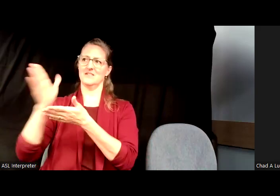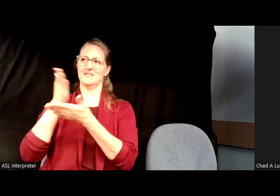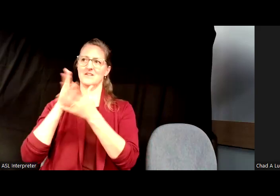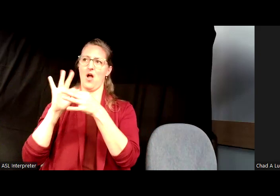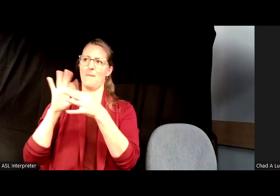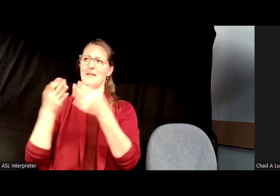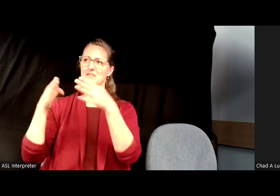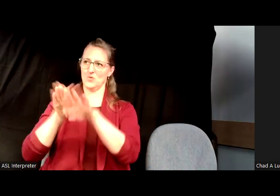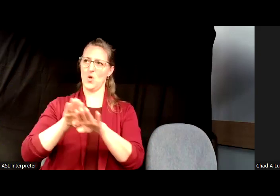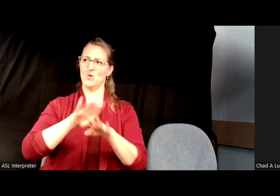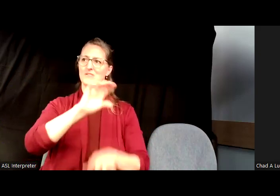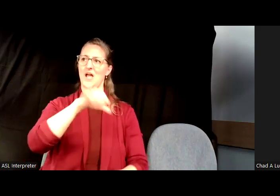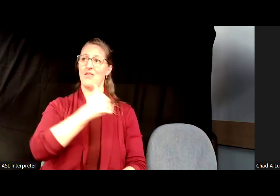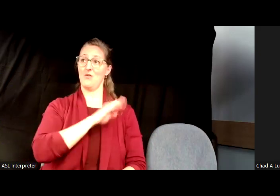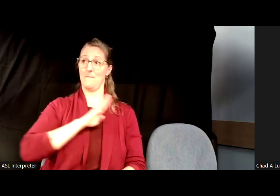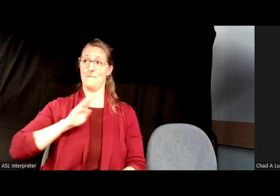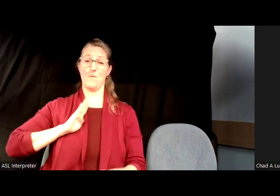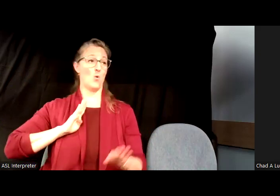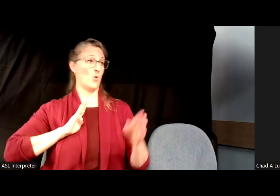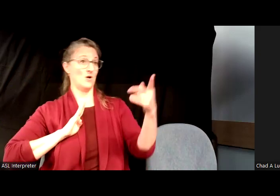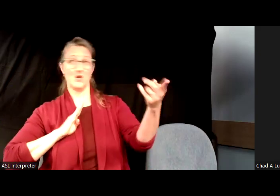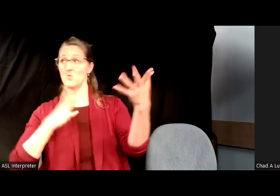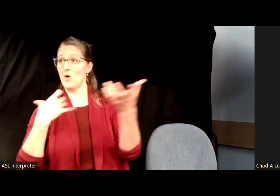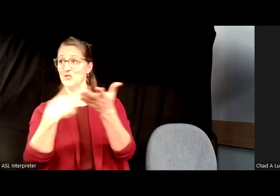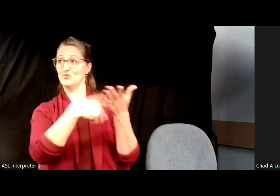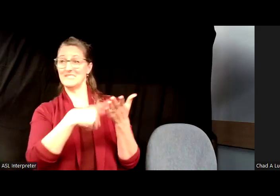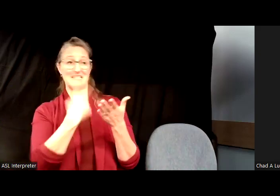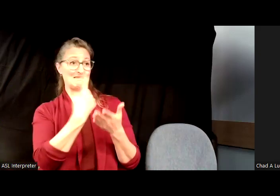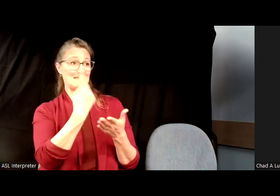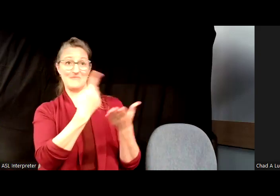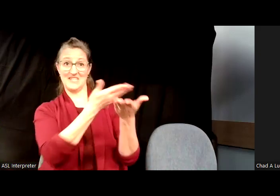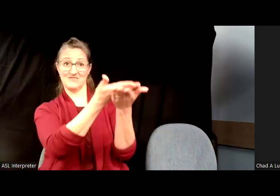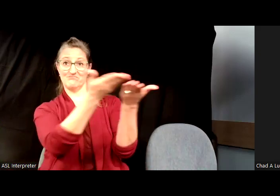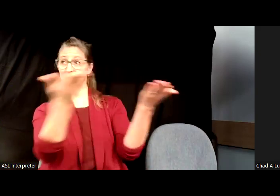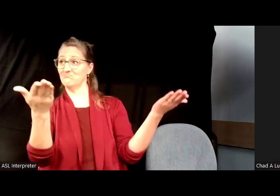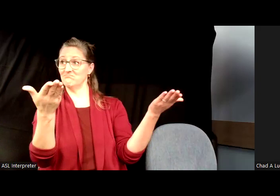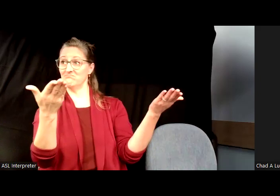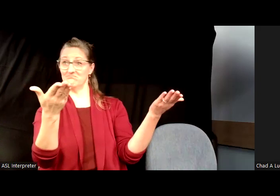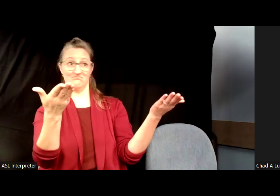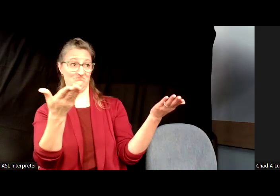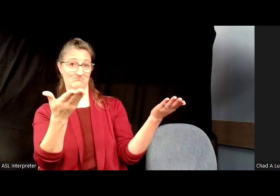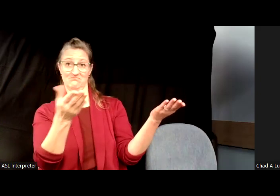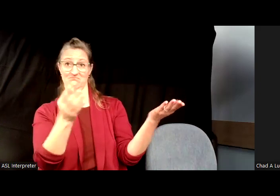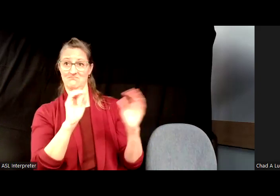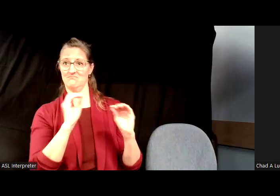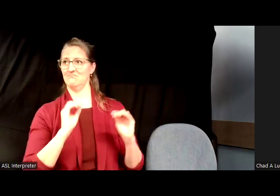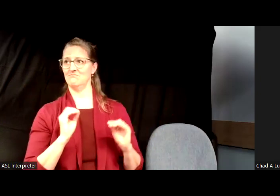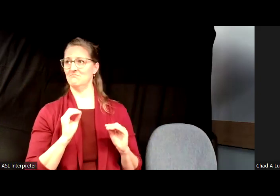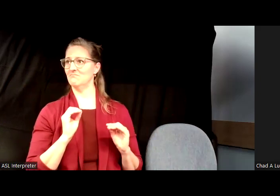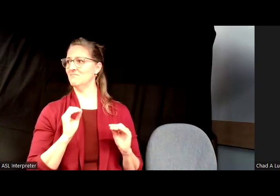comments. And now, is there any other board members that need to discuss anything at this time?